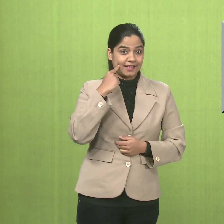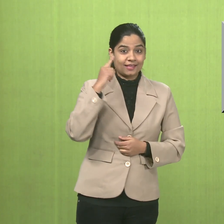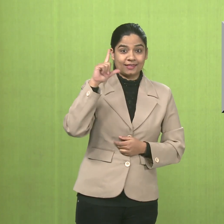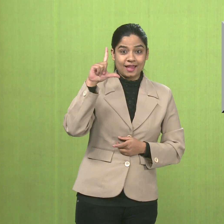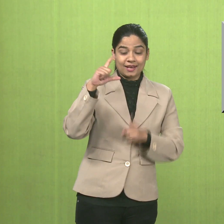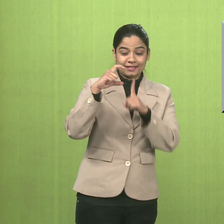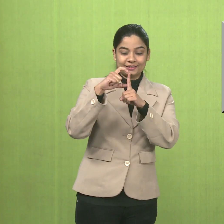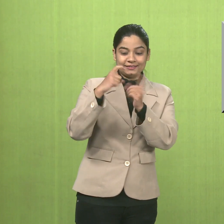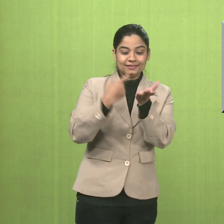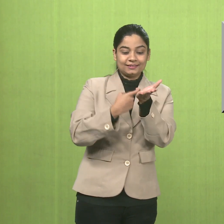Children,